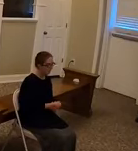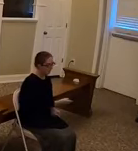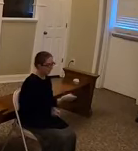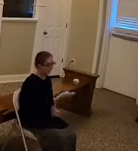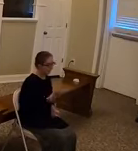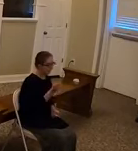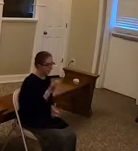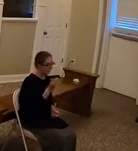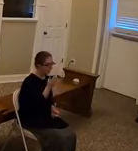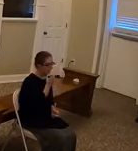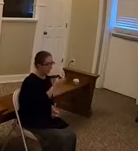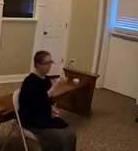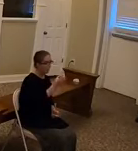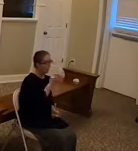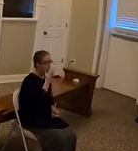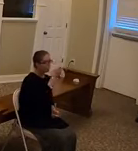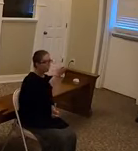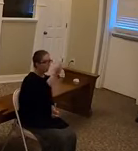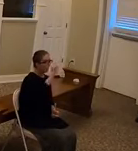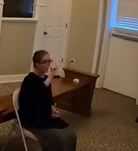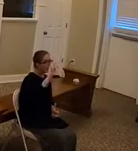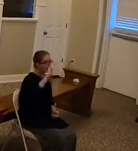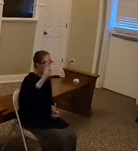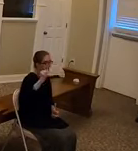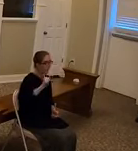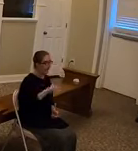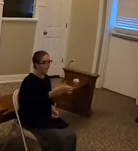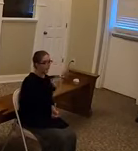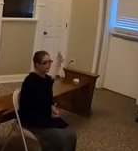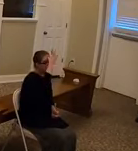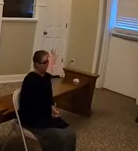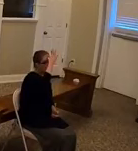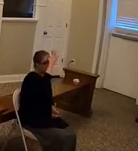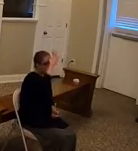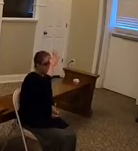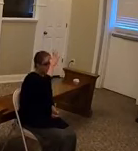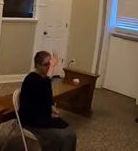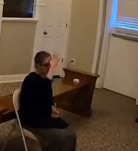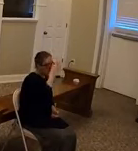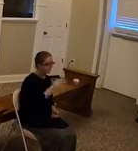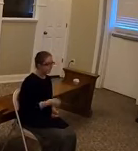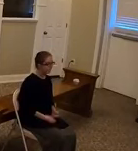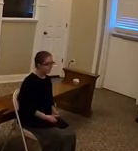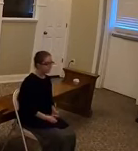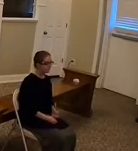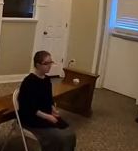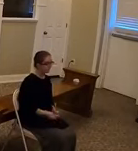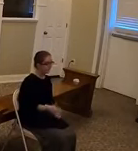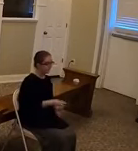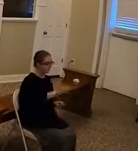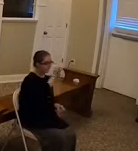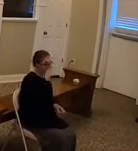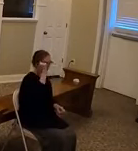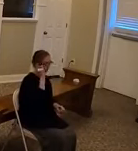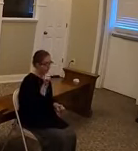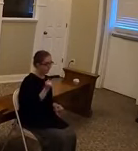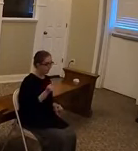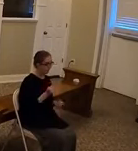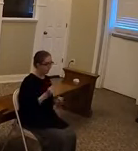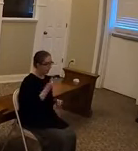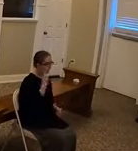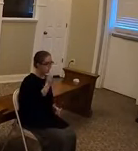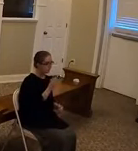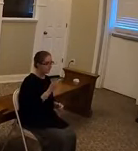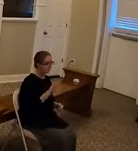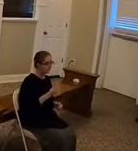Whereby we cry, Abba, Father. Woo! Hallelujah. Oh, my. The Spirit itself bears witness with